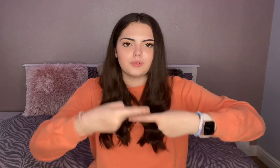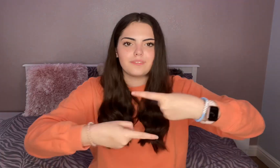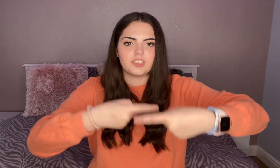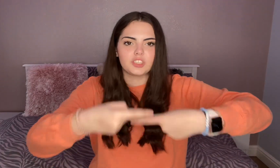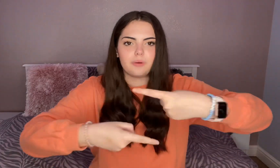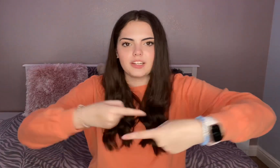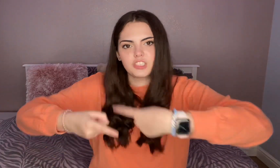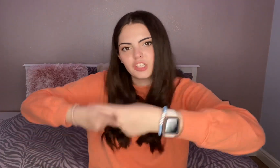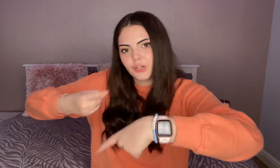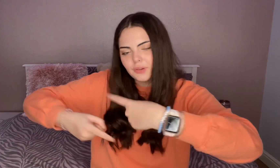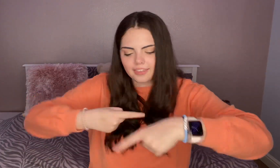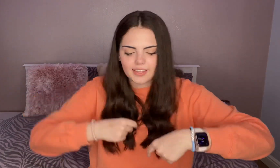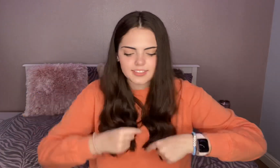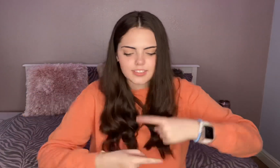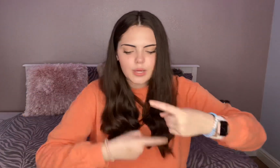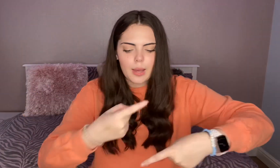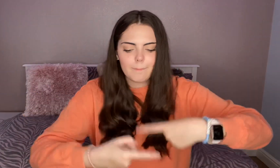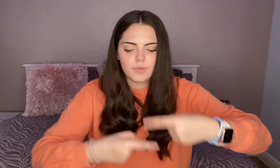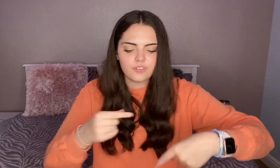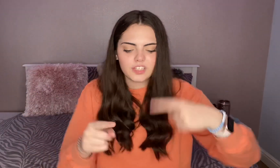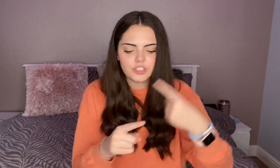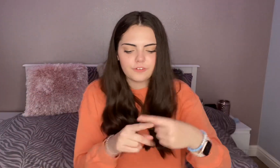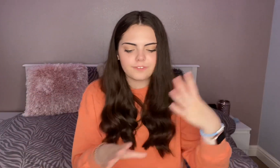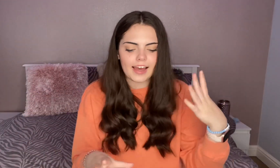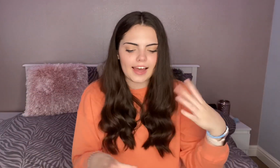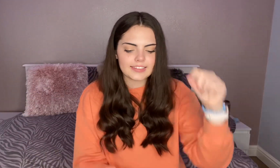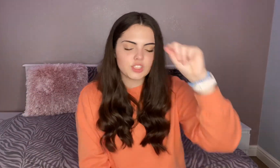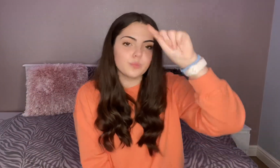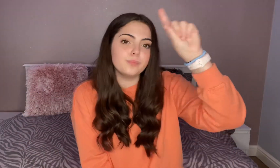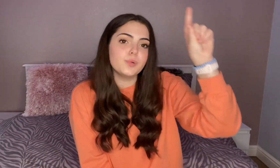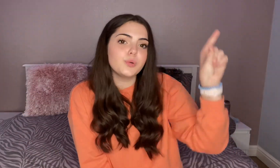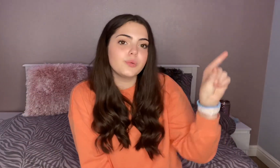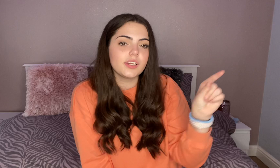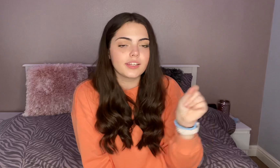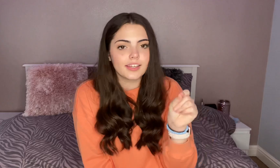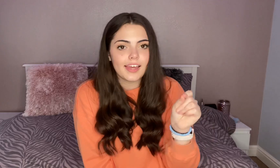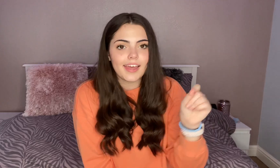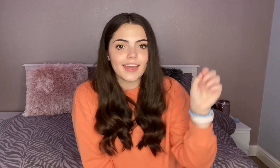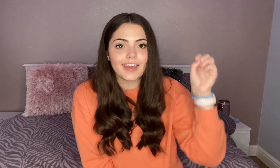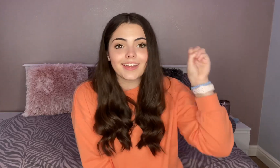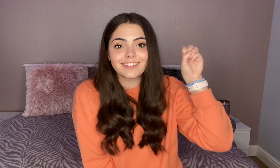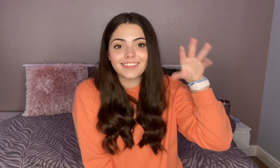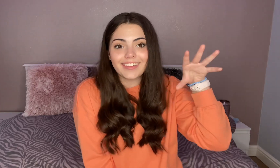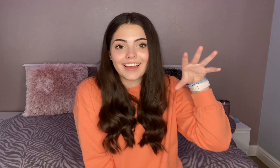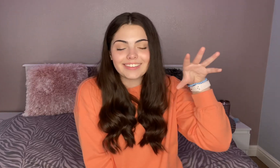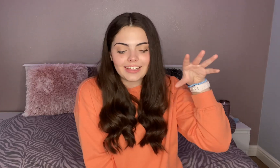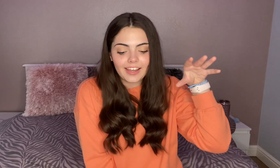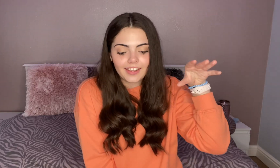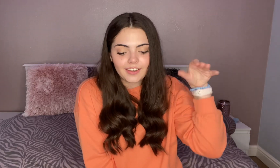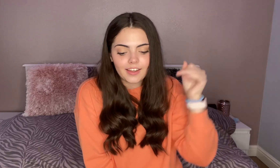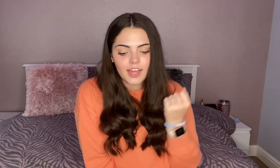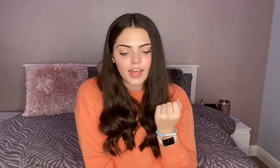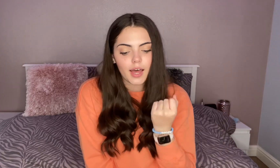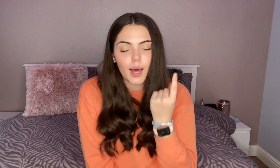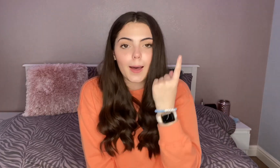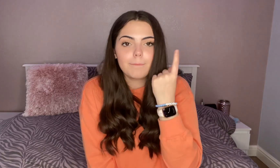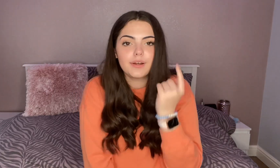thing, just going in a circle like this. Moving too fast. Moon is lighting up